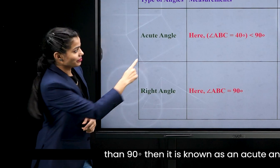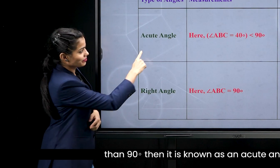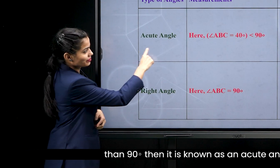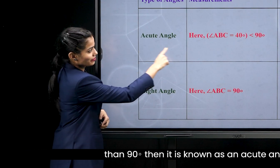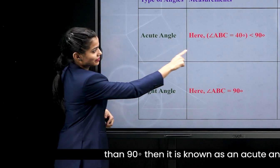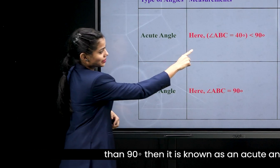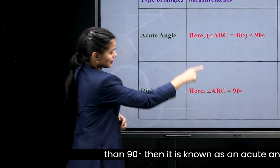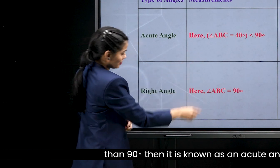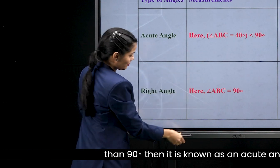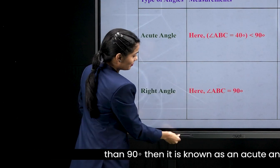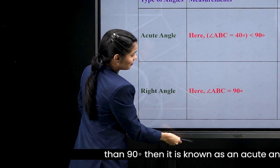angle.